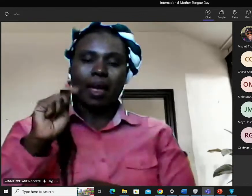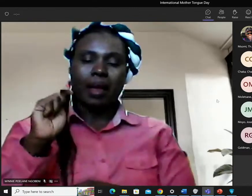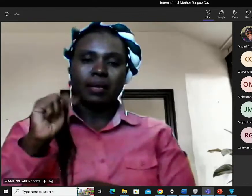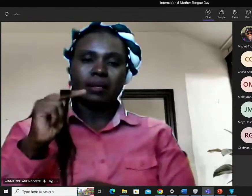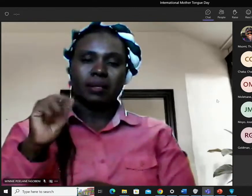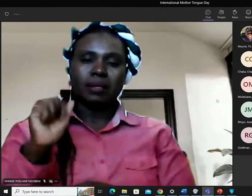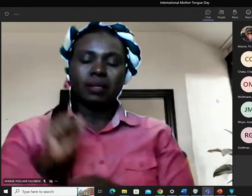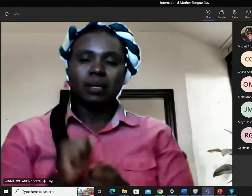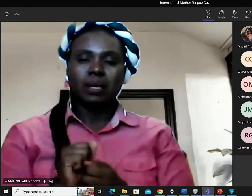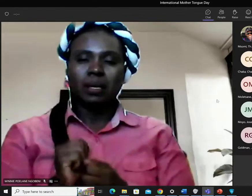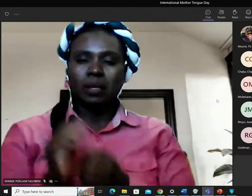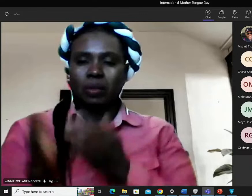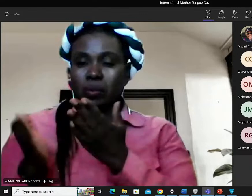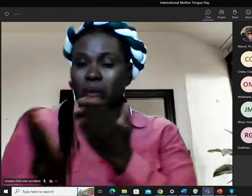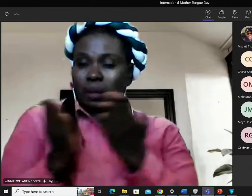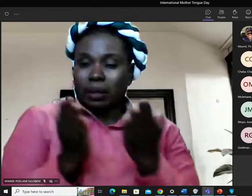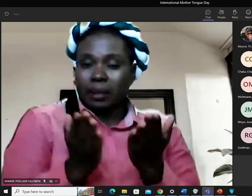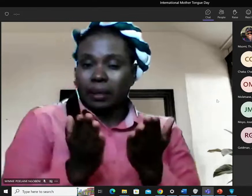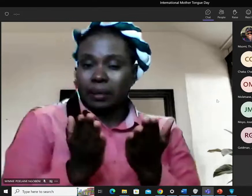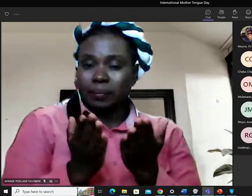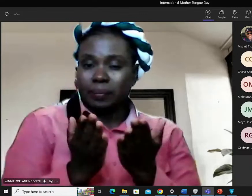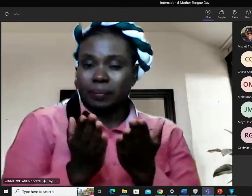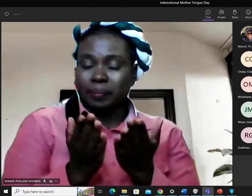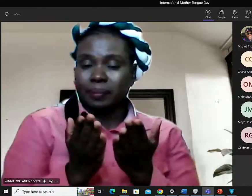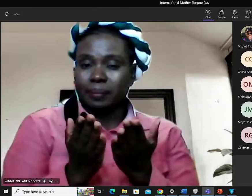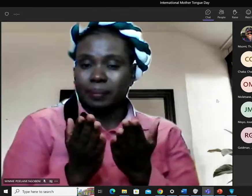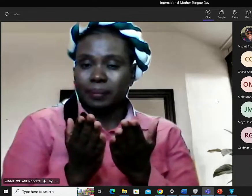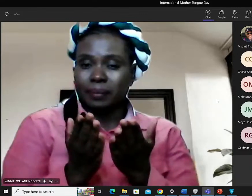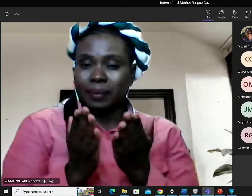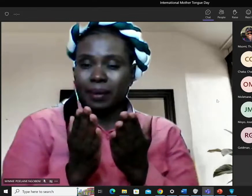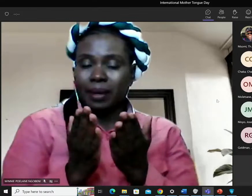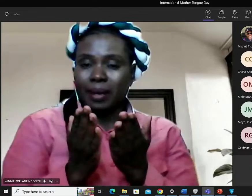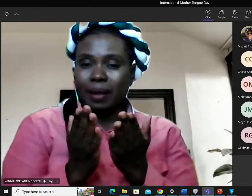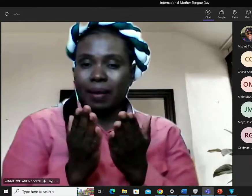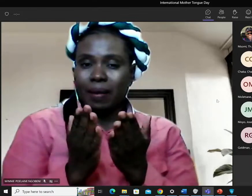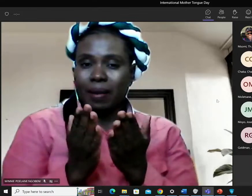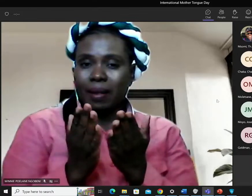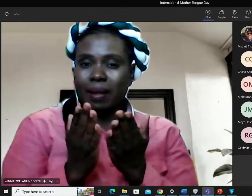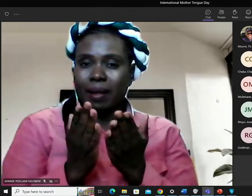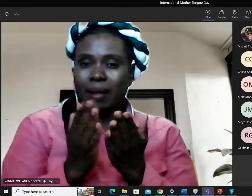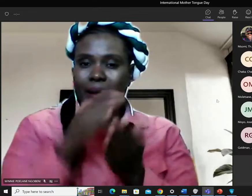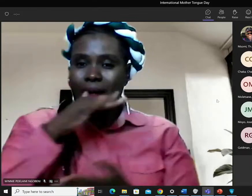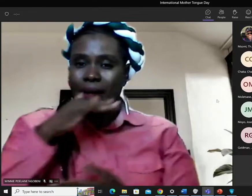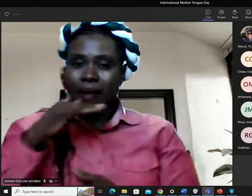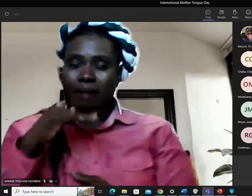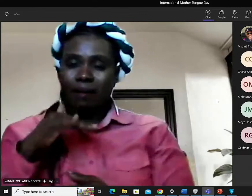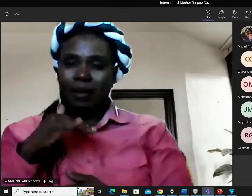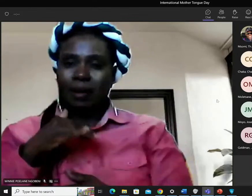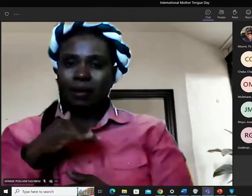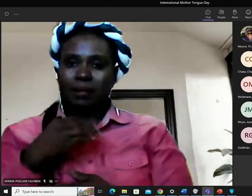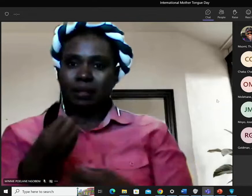to come and usher us with an Afrikaans poem.